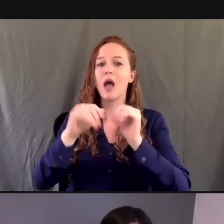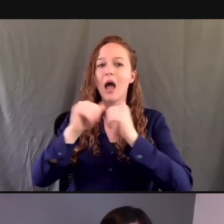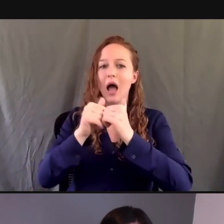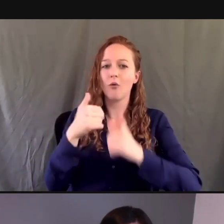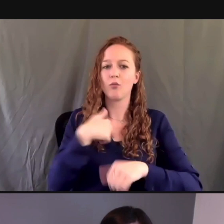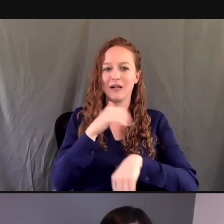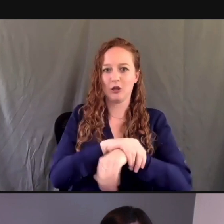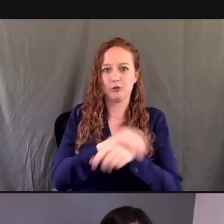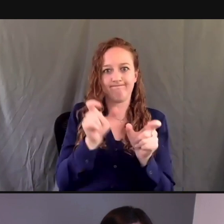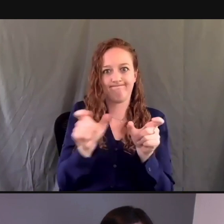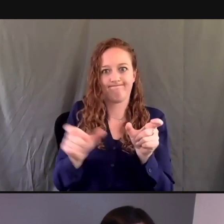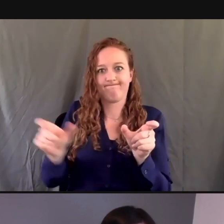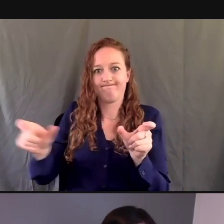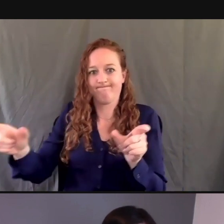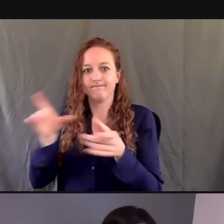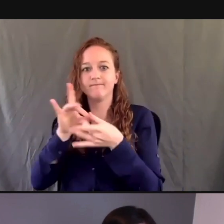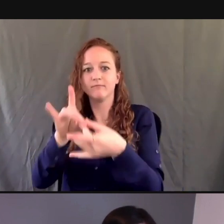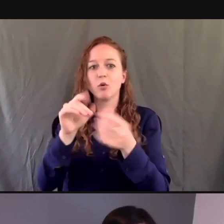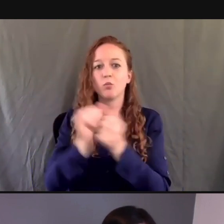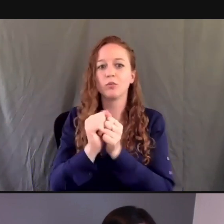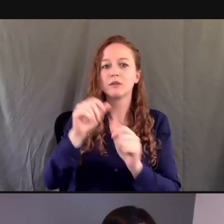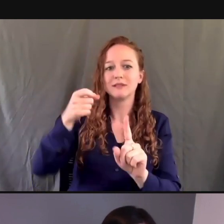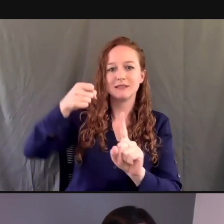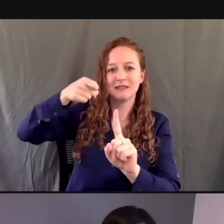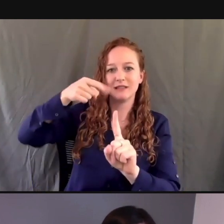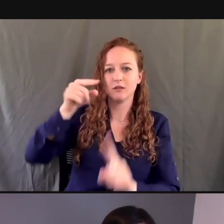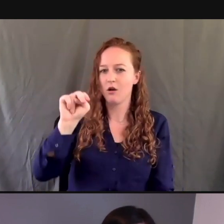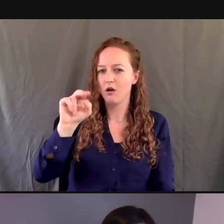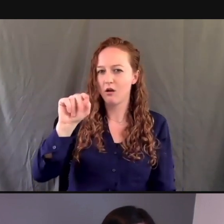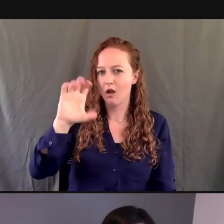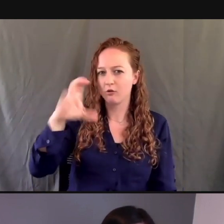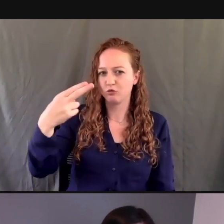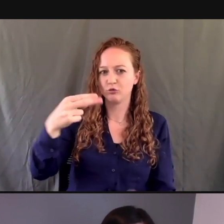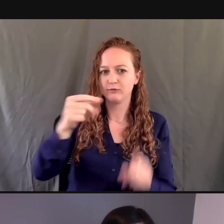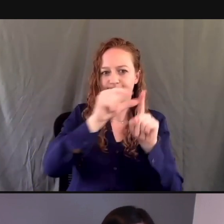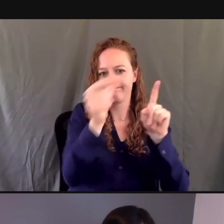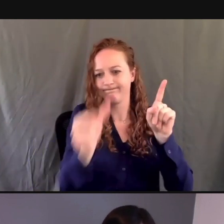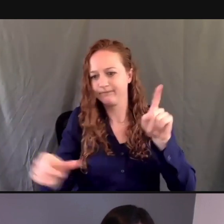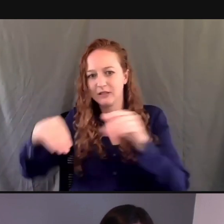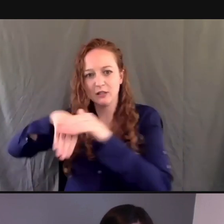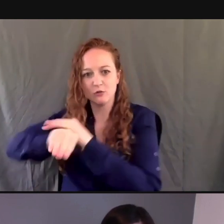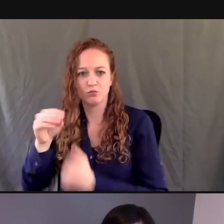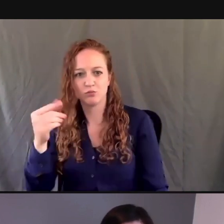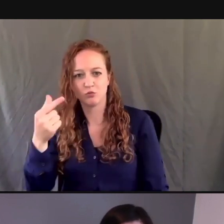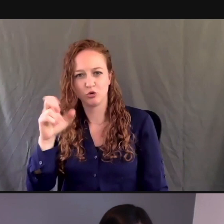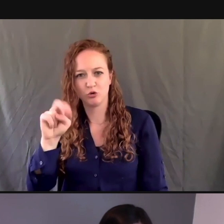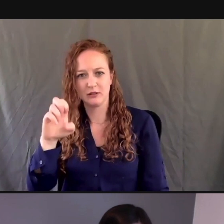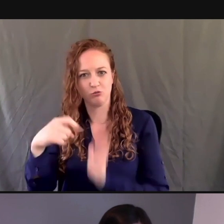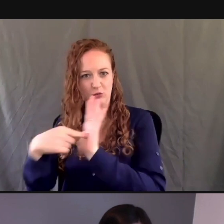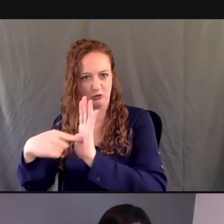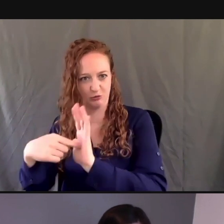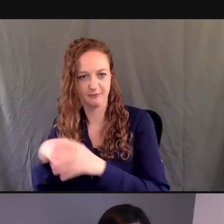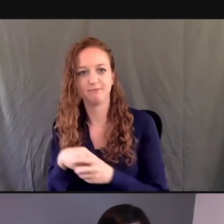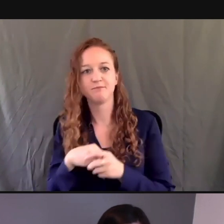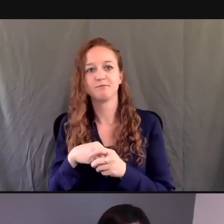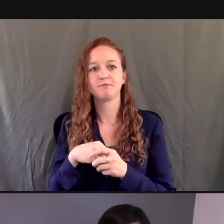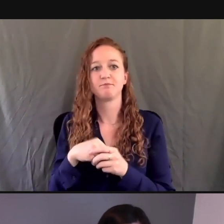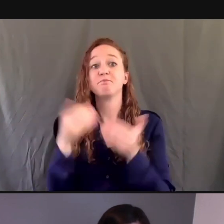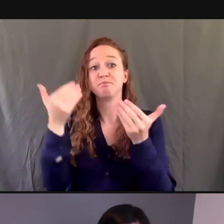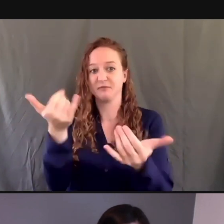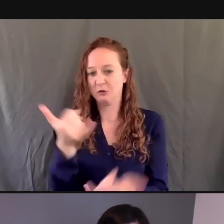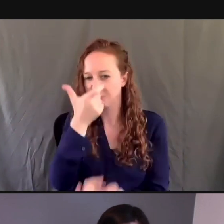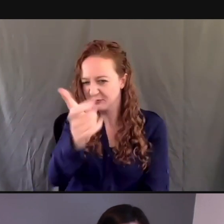But I'm not very animated. You can see that I'm quite flat-faced. And third, Alicia is talking